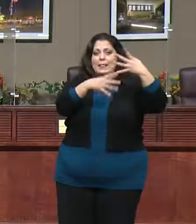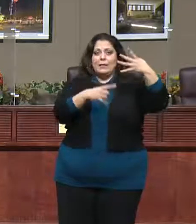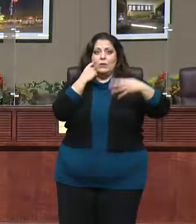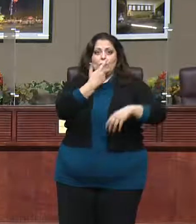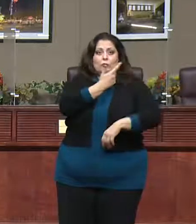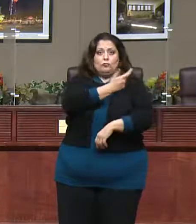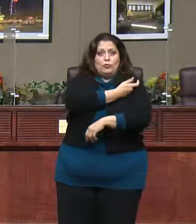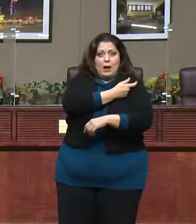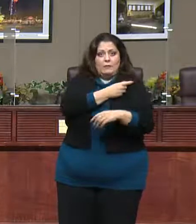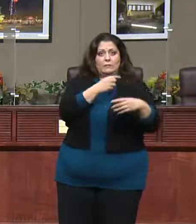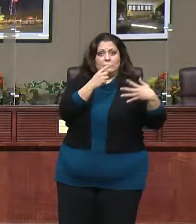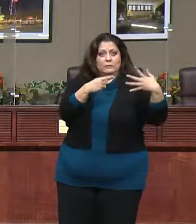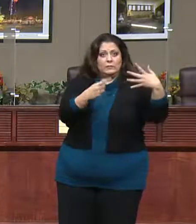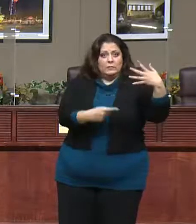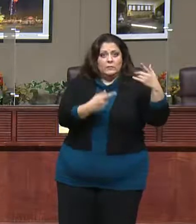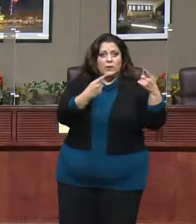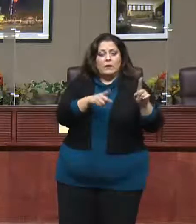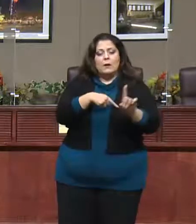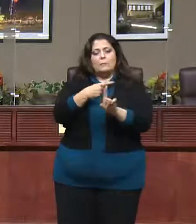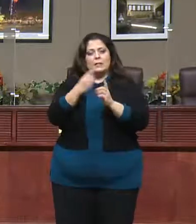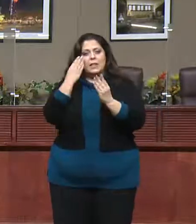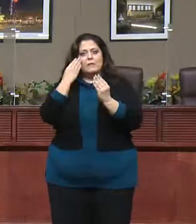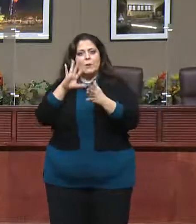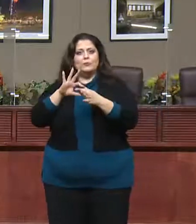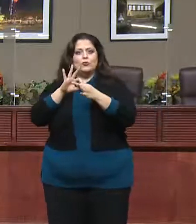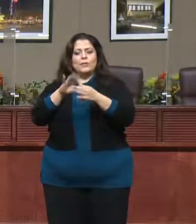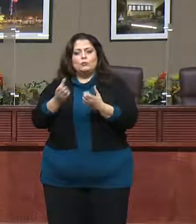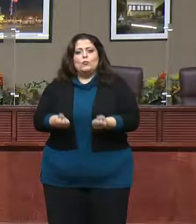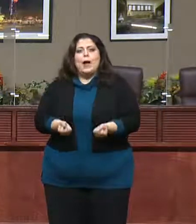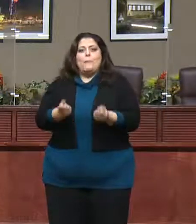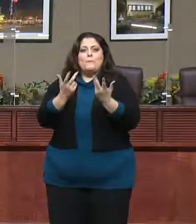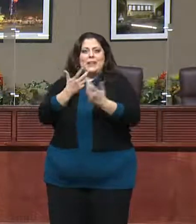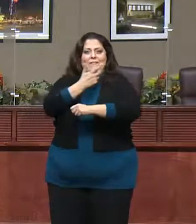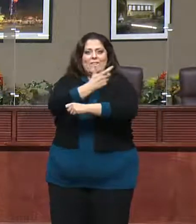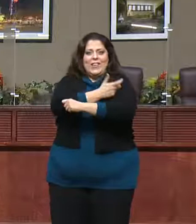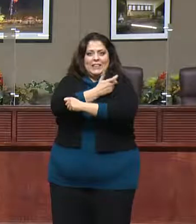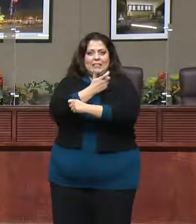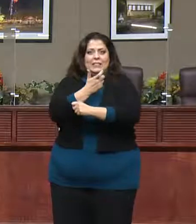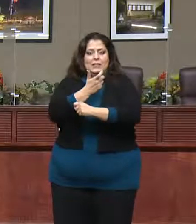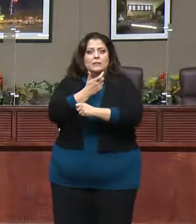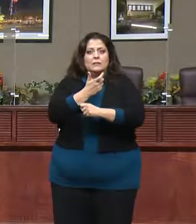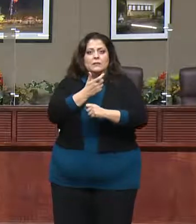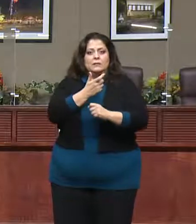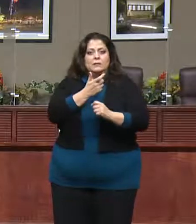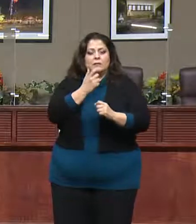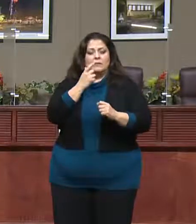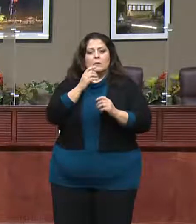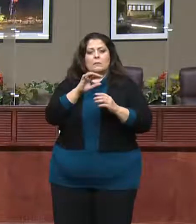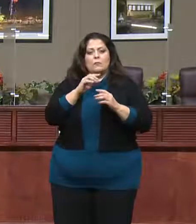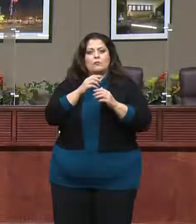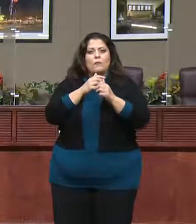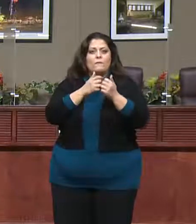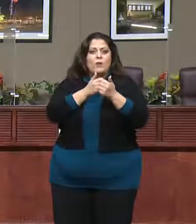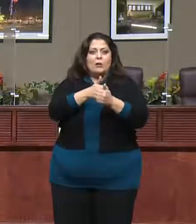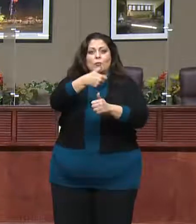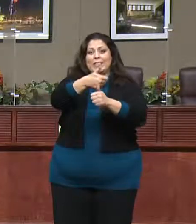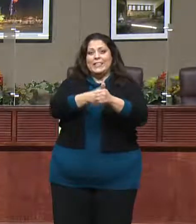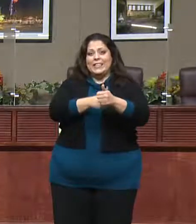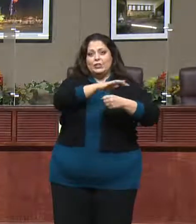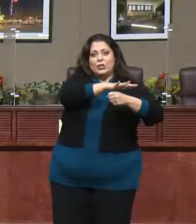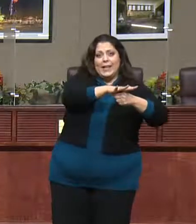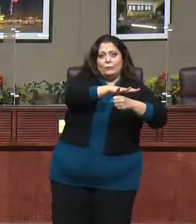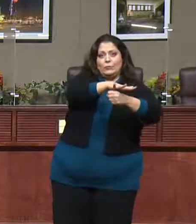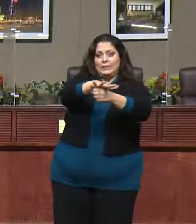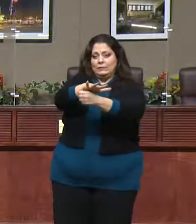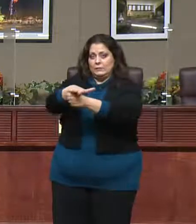data about the number of vaccines received or given by each of the counties. As the mayor